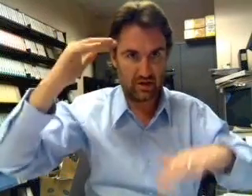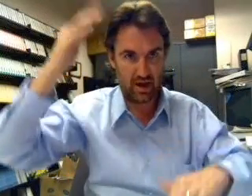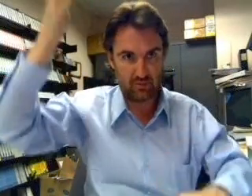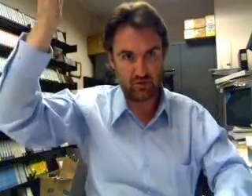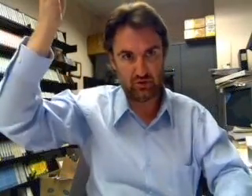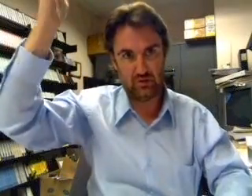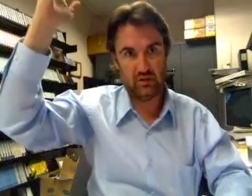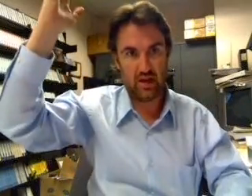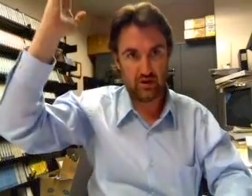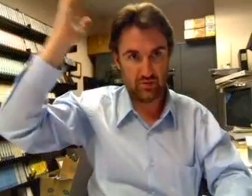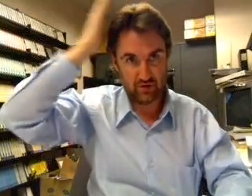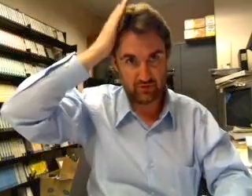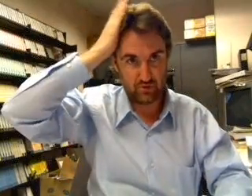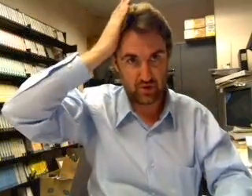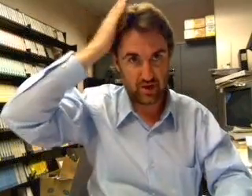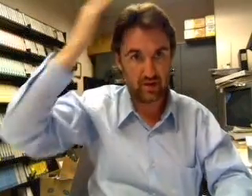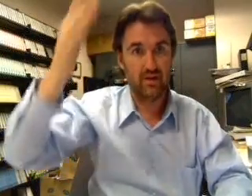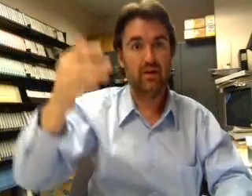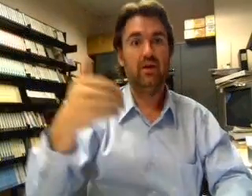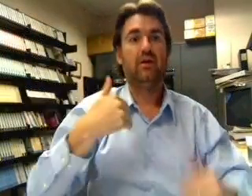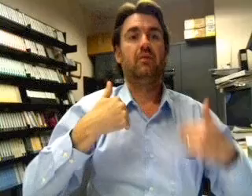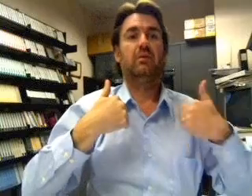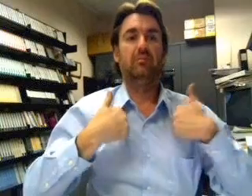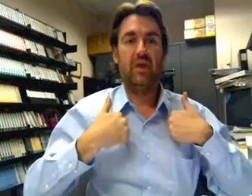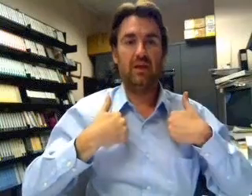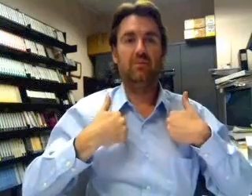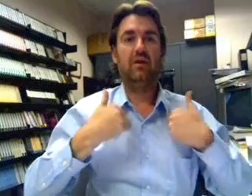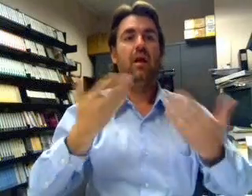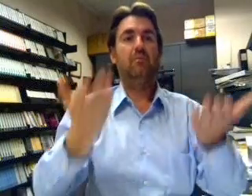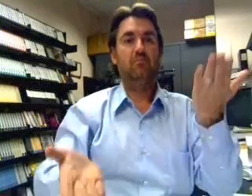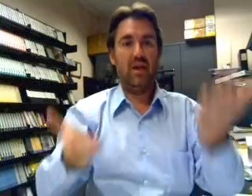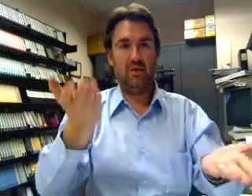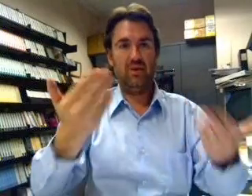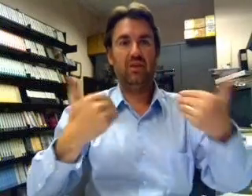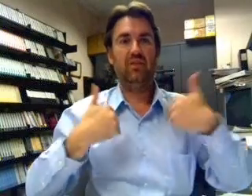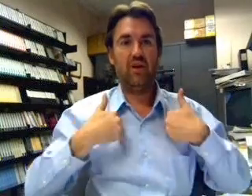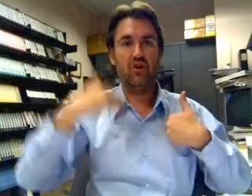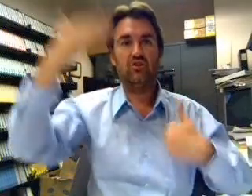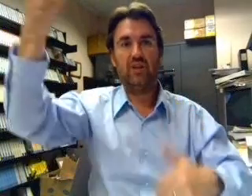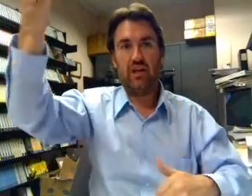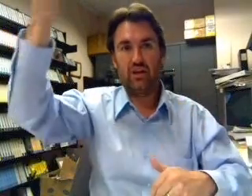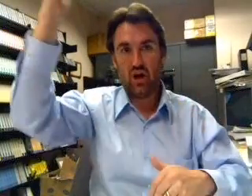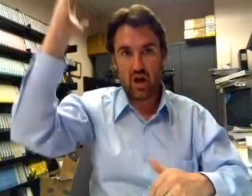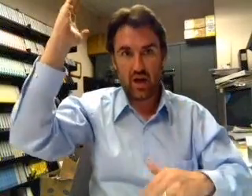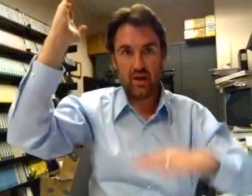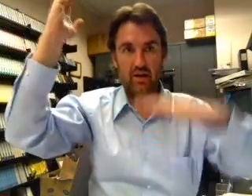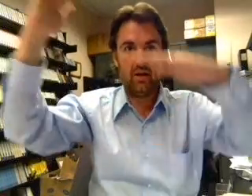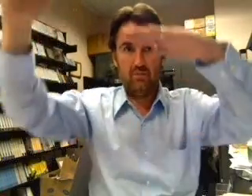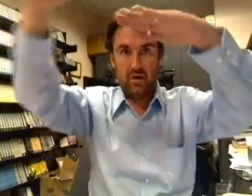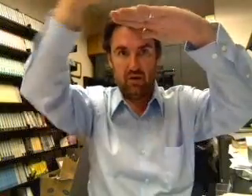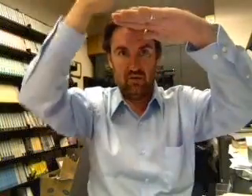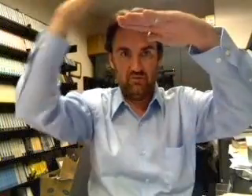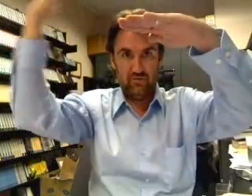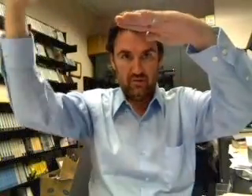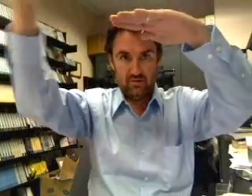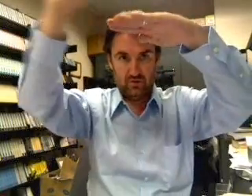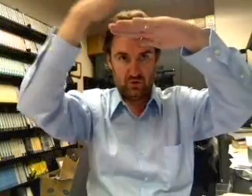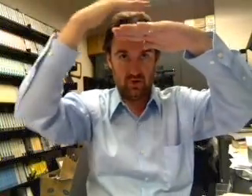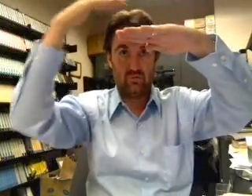on camera, so a little higher than your forehead, but maybe there's a God above, so you can